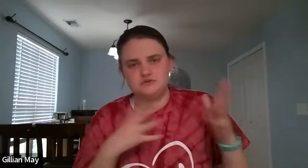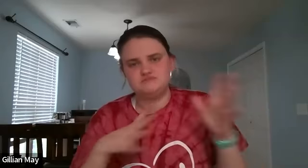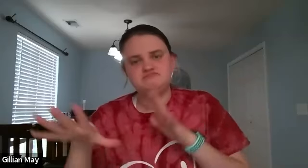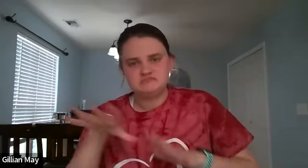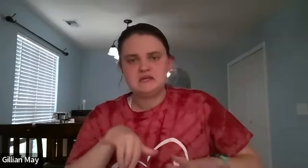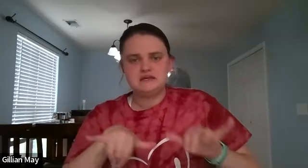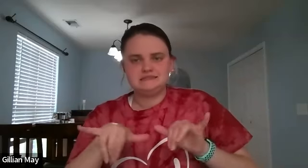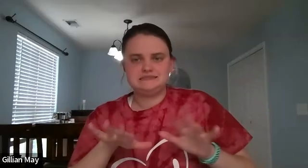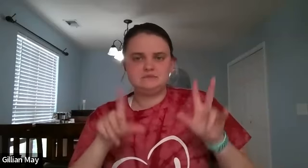Those